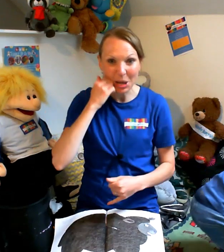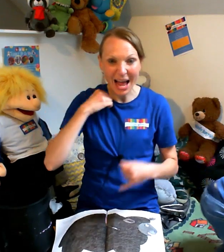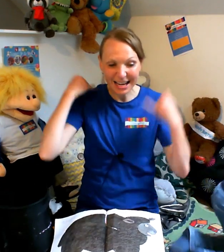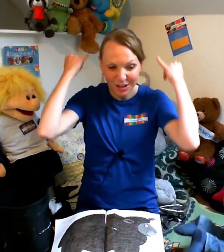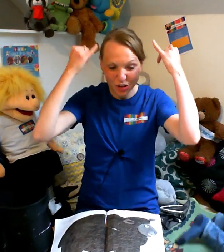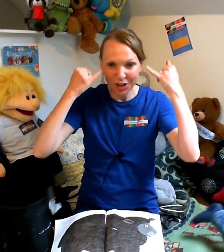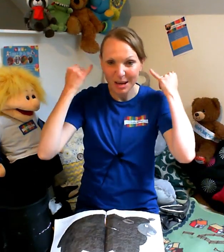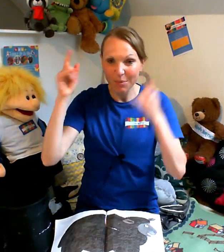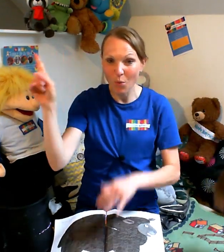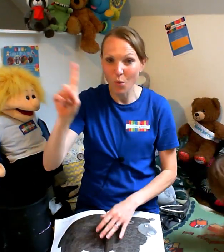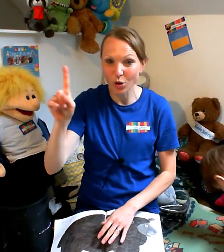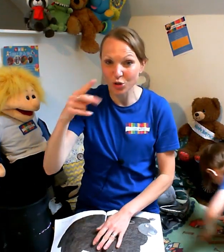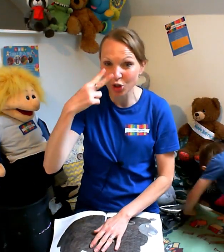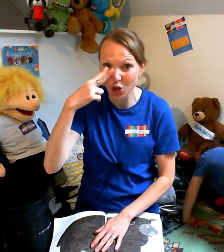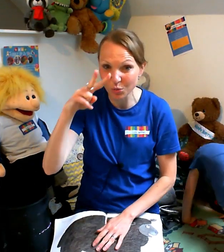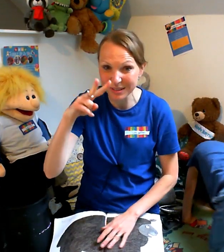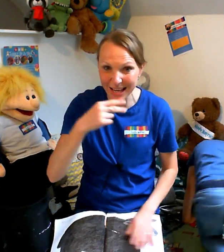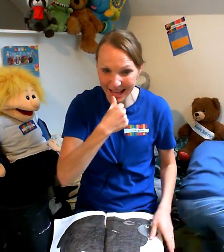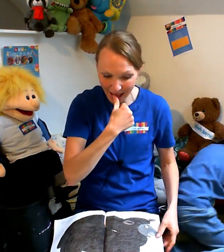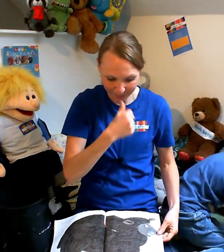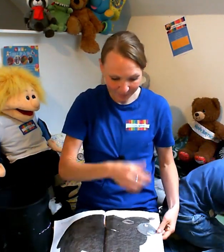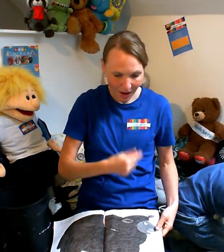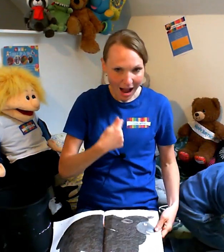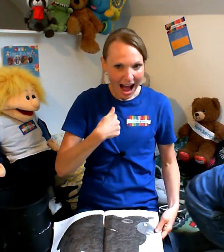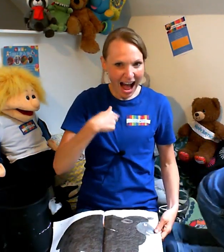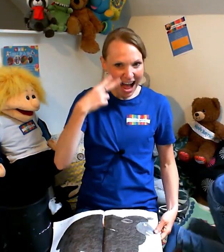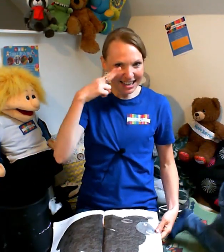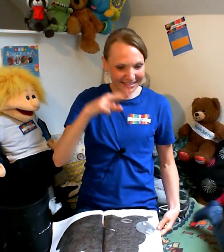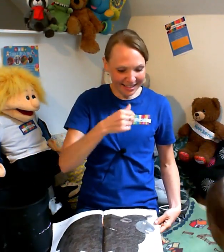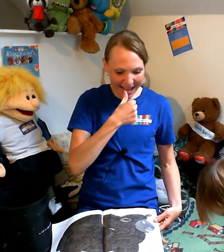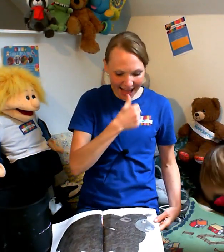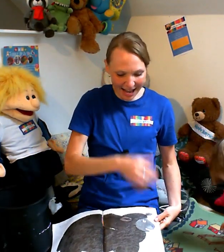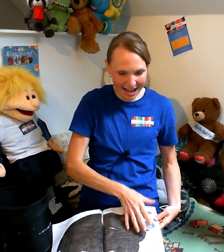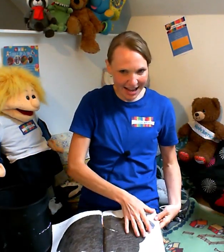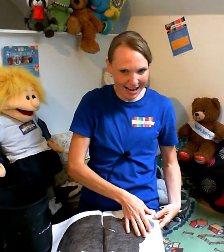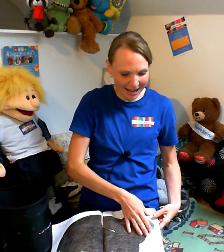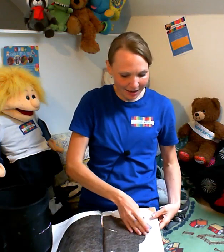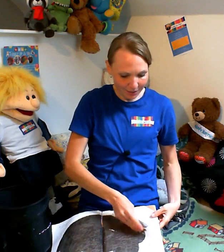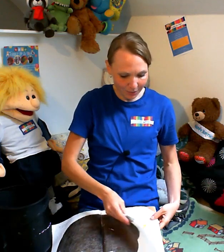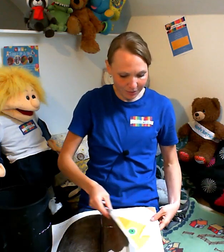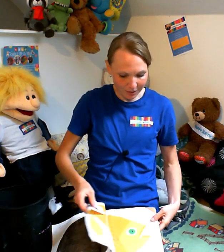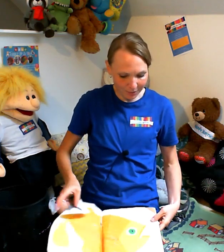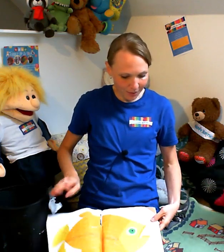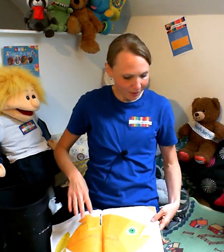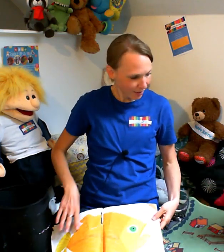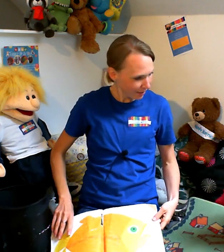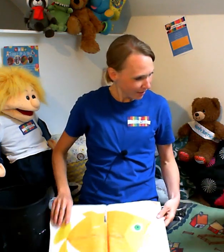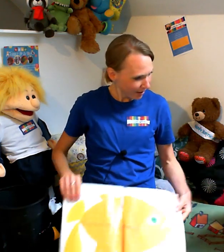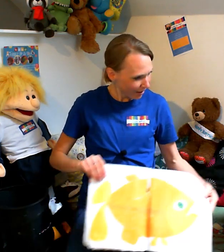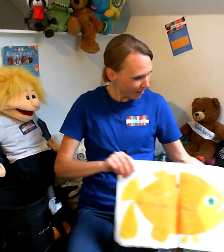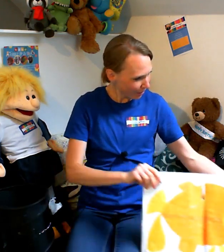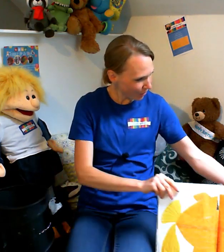black sheep, what do you see? I see a... what's this octopus. One? Can you hold